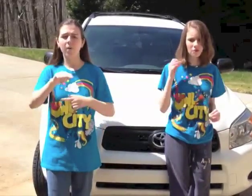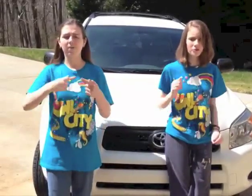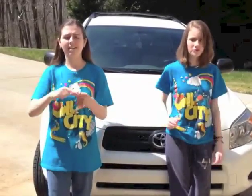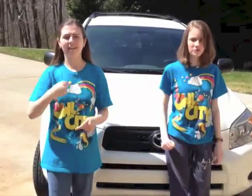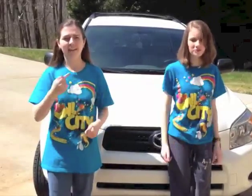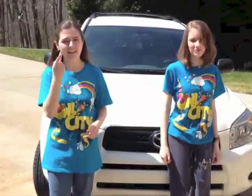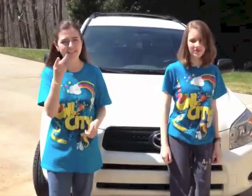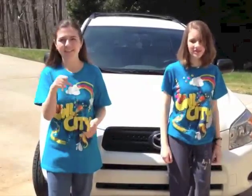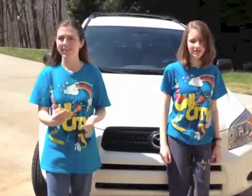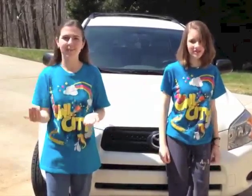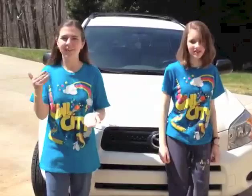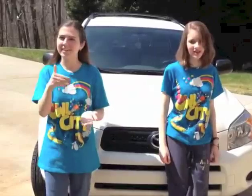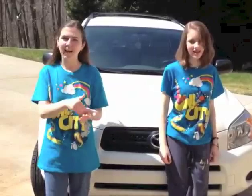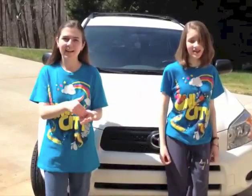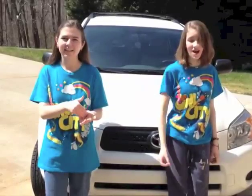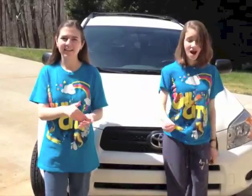When can I see you again?